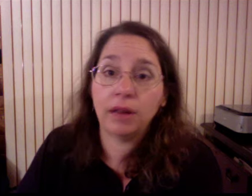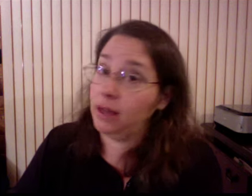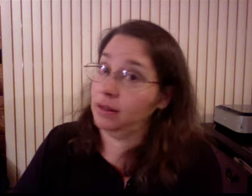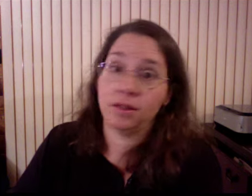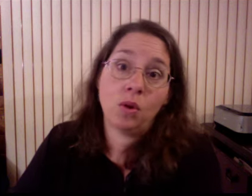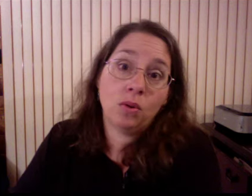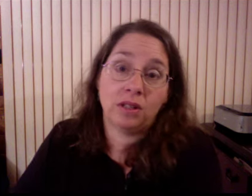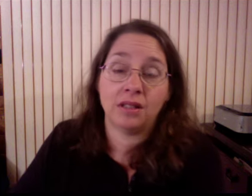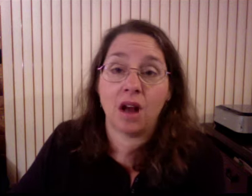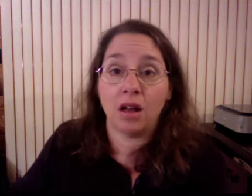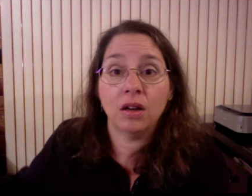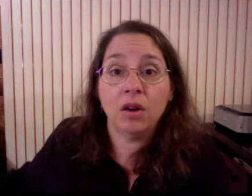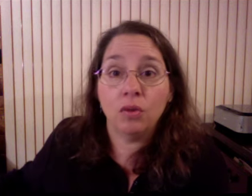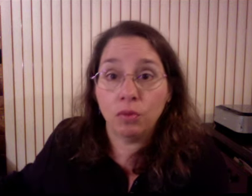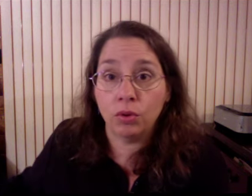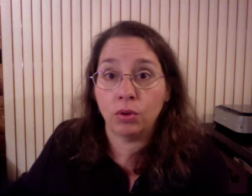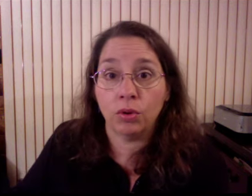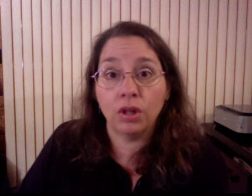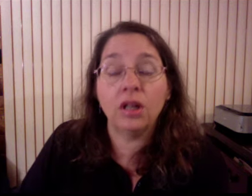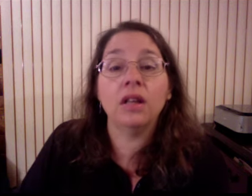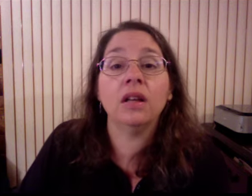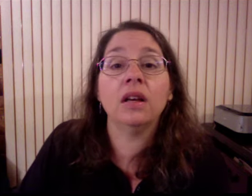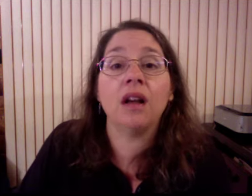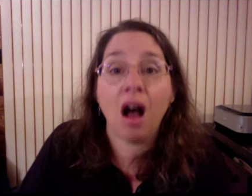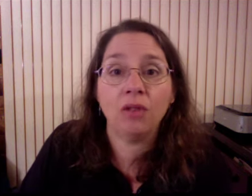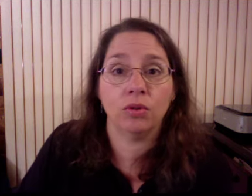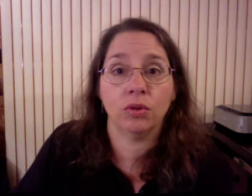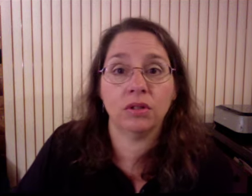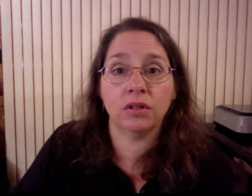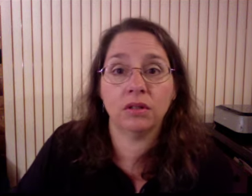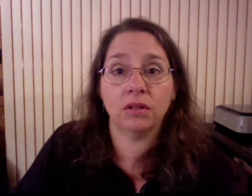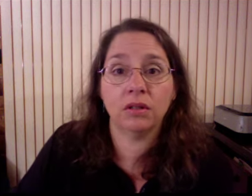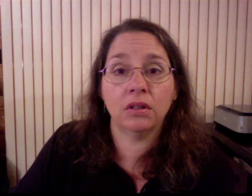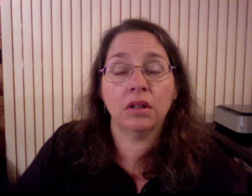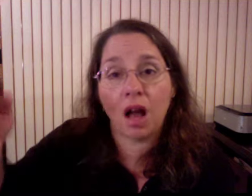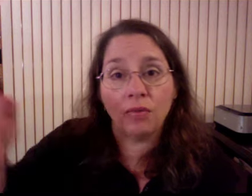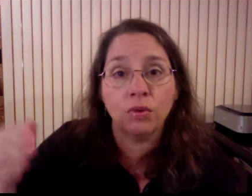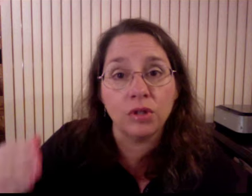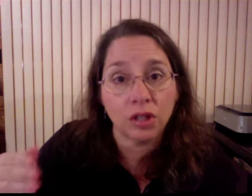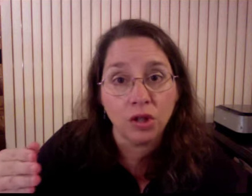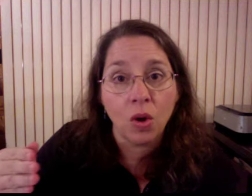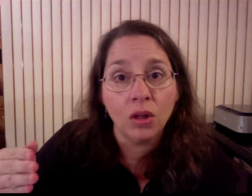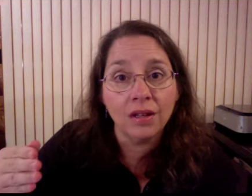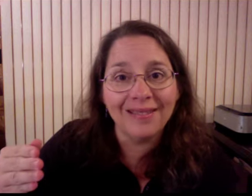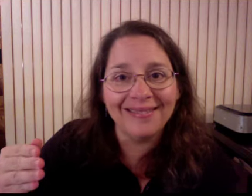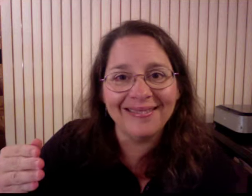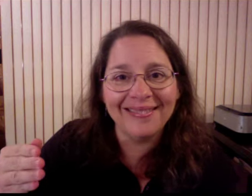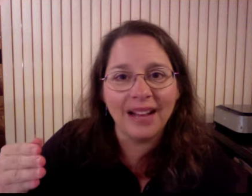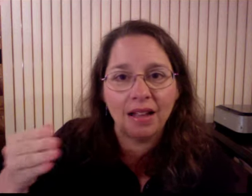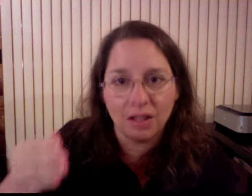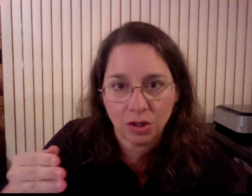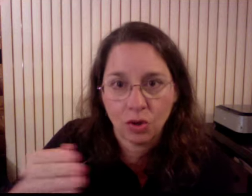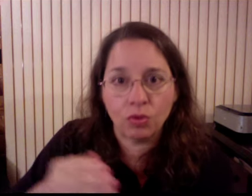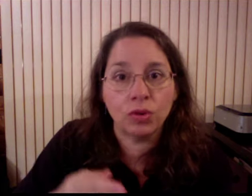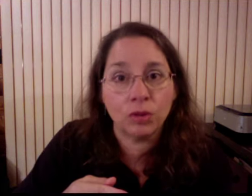And the soul does not rule. God rules. God rules the soul, and the soul rules the